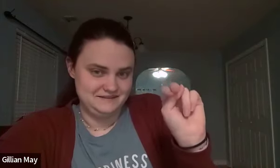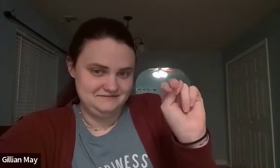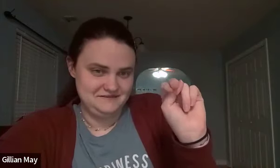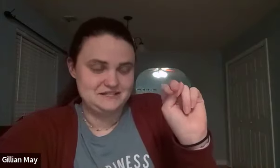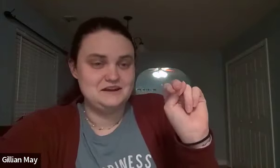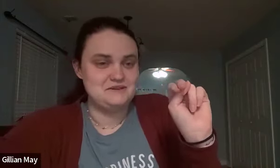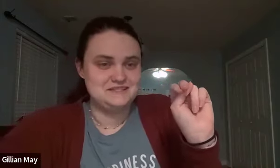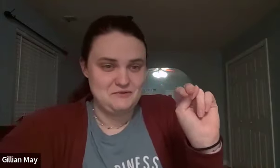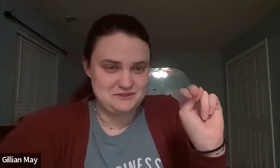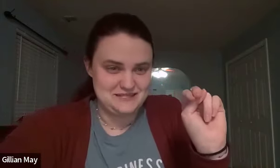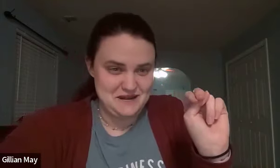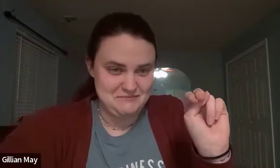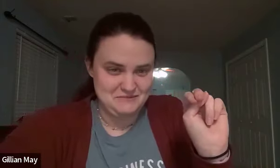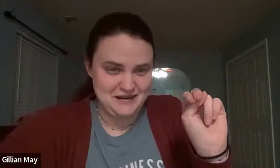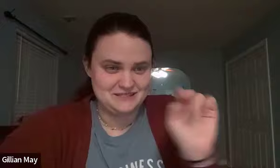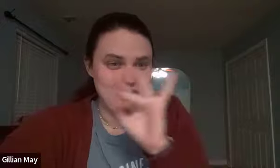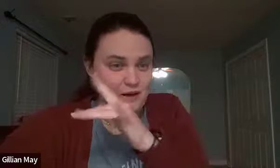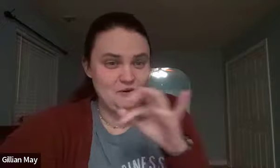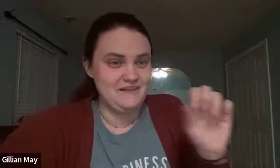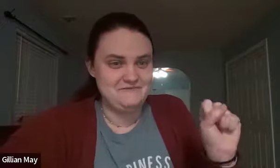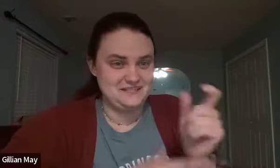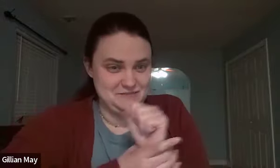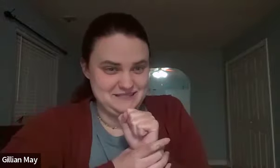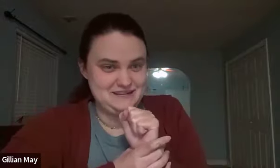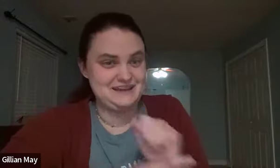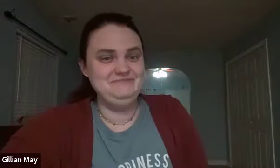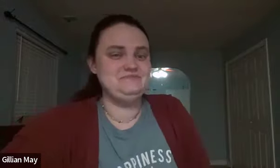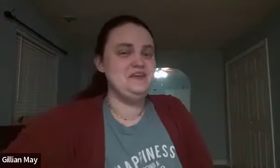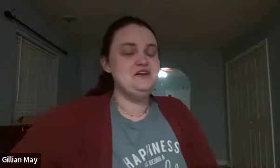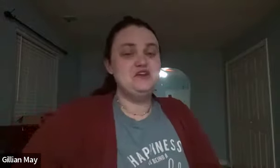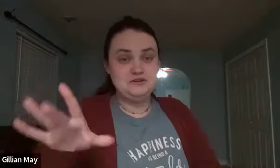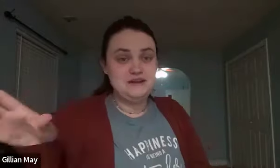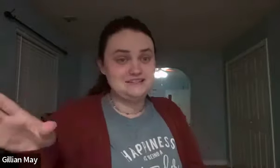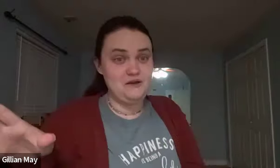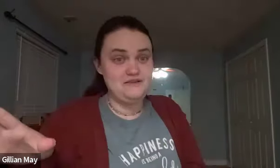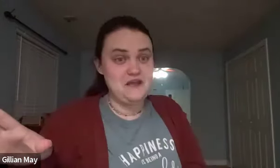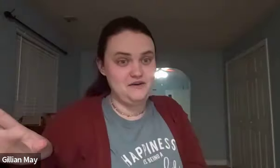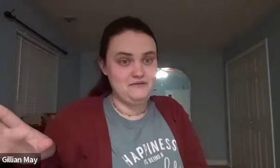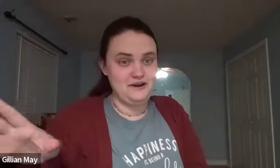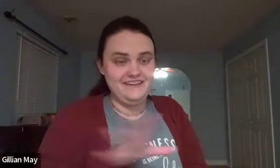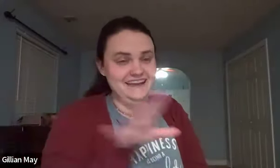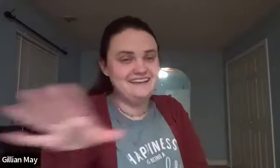Gillian. I did not realize everyone was going to sign my name with me. And I was like, oh, I'm going a lot faster. Let me slow it down. No, you guys are totally fine. Go for it. Like,